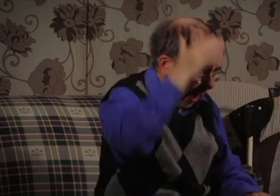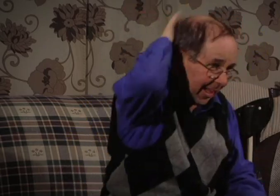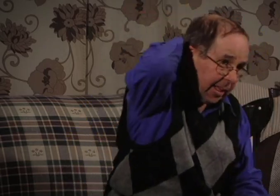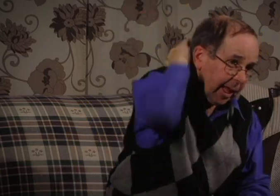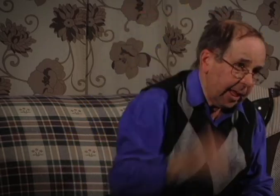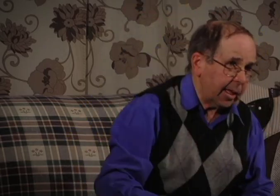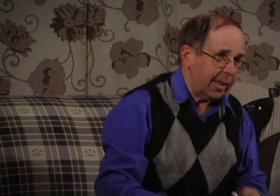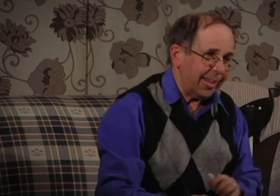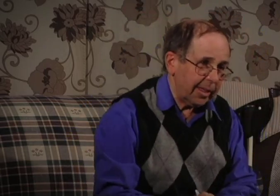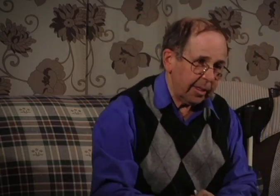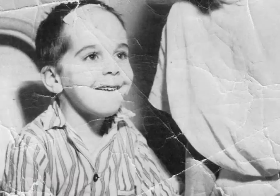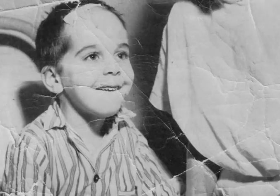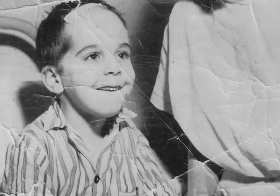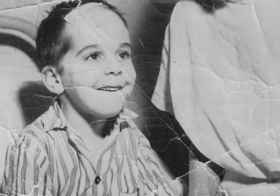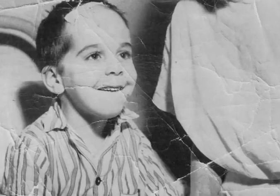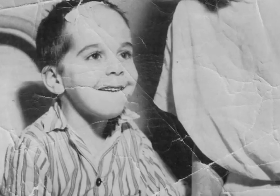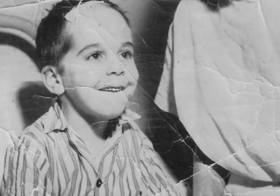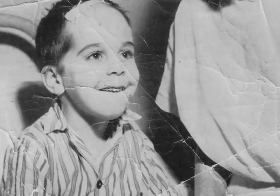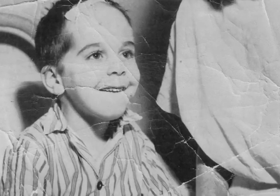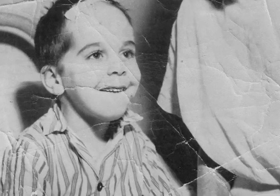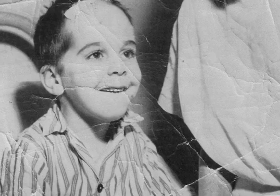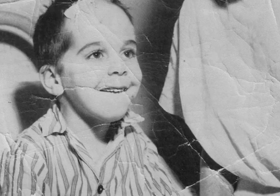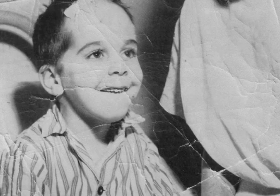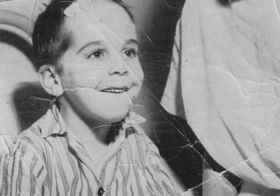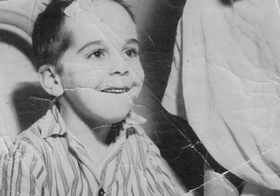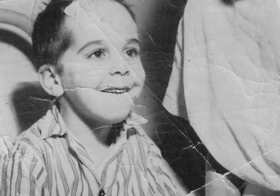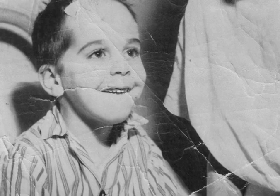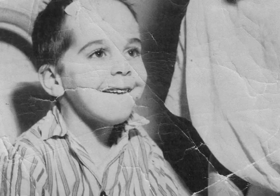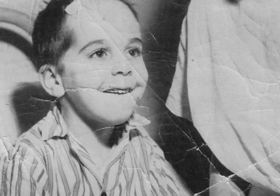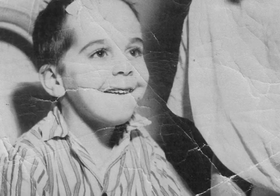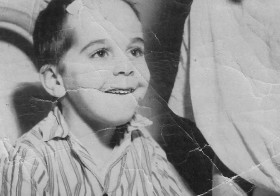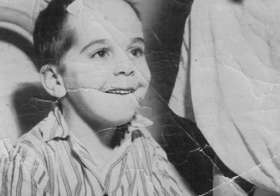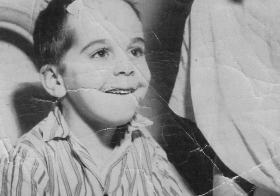a miracle drug, and they thought it would be a cure for TB.